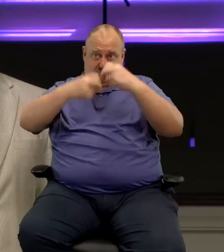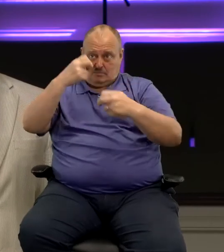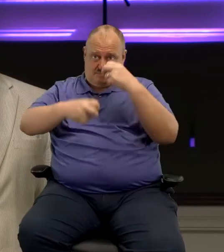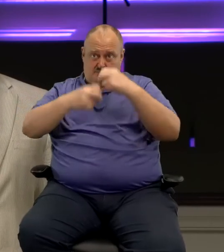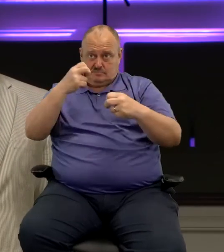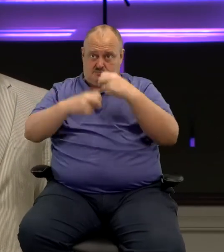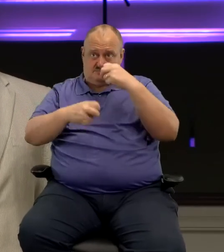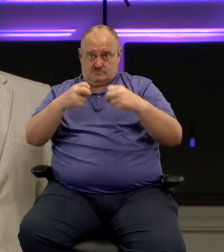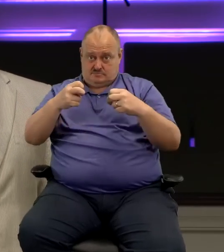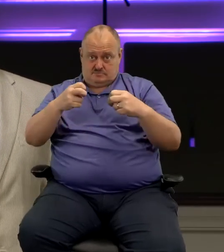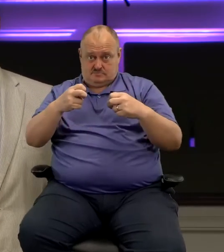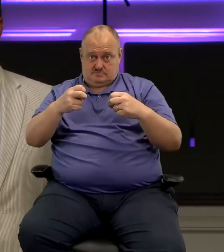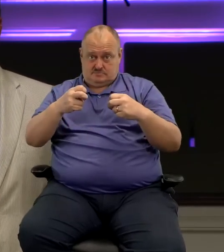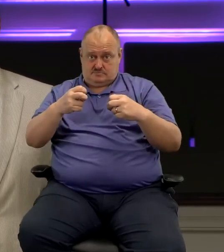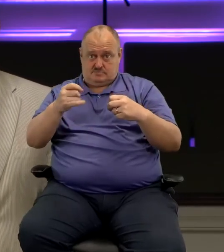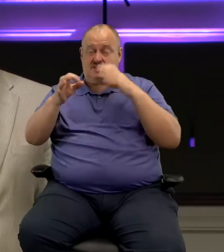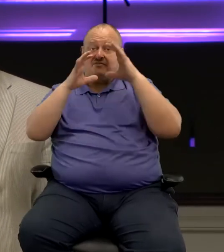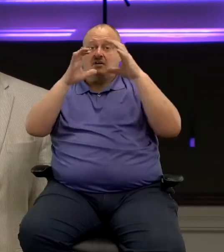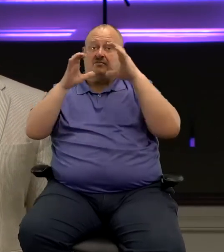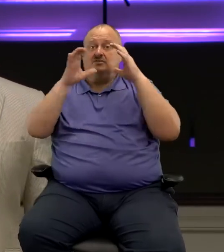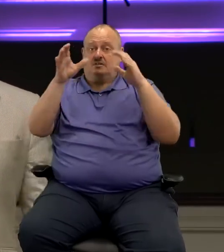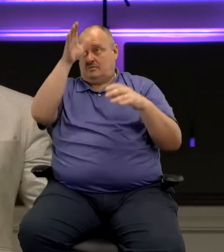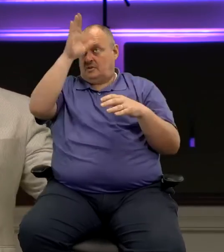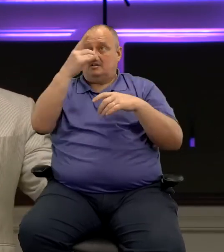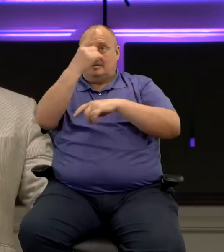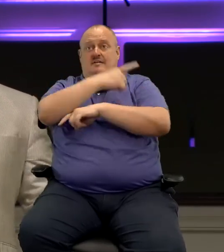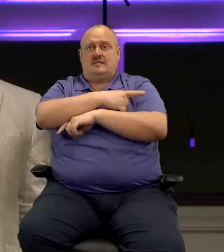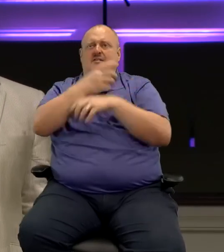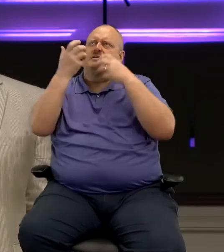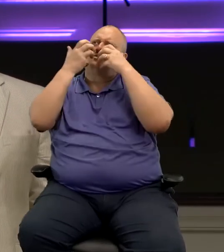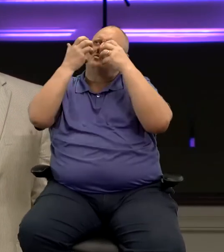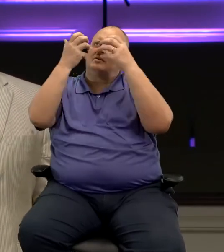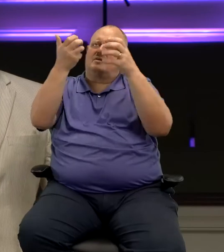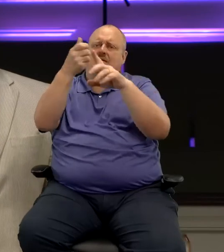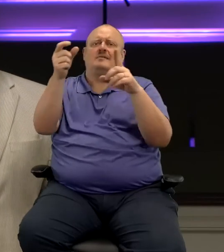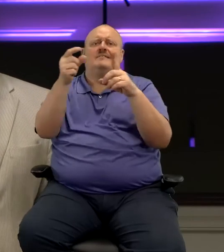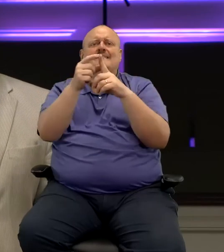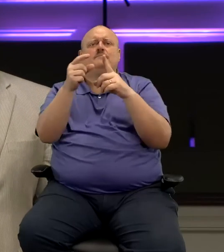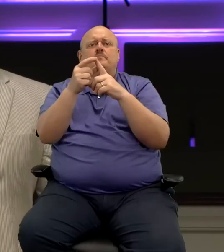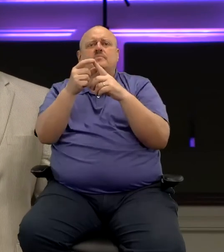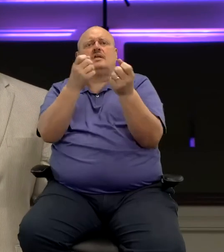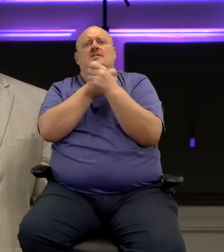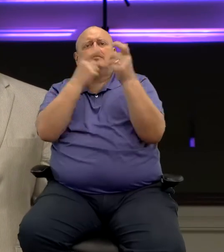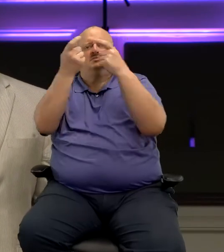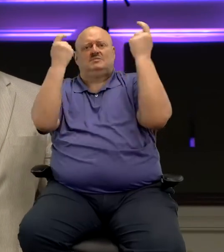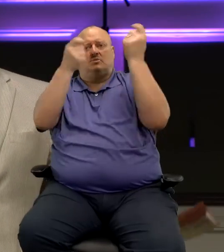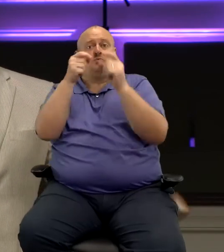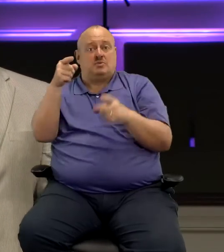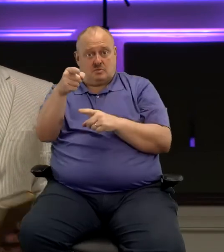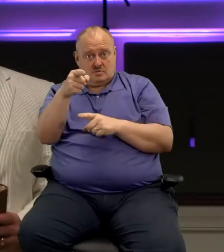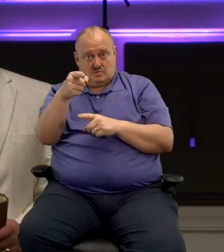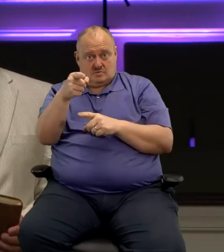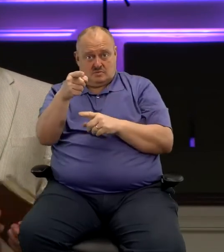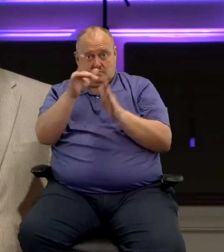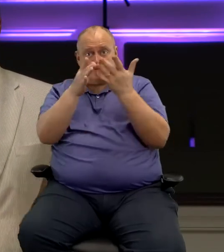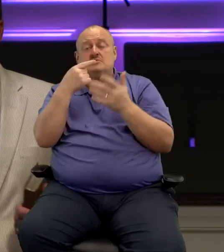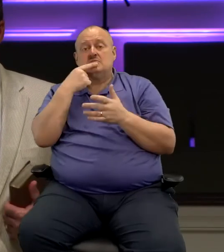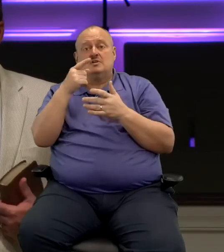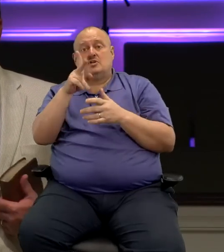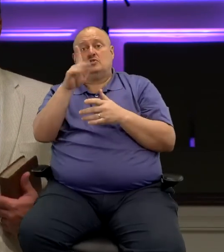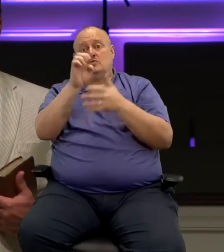problem. If you had that conversation with God today, if you cried out in your own words, we'd love to celebrate with you. In fact, the Bible says in Luke